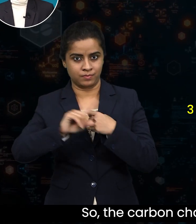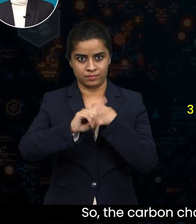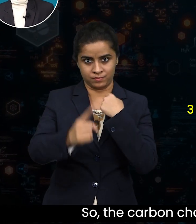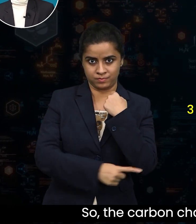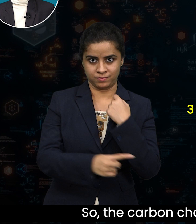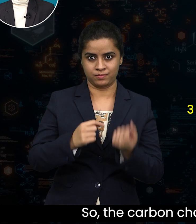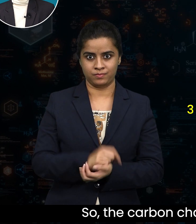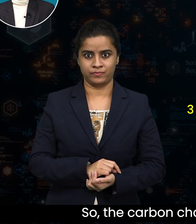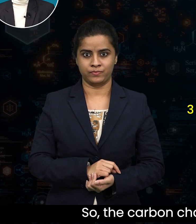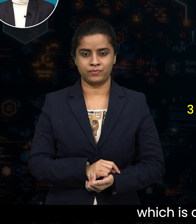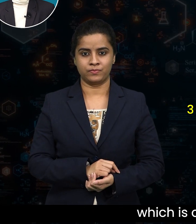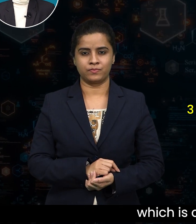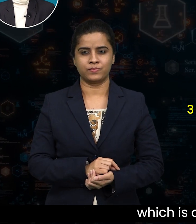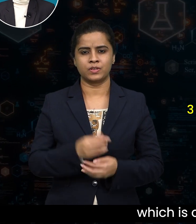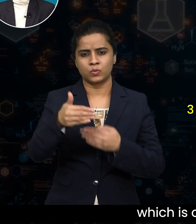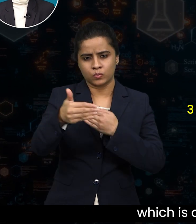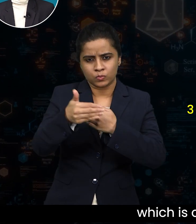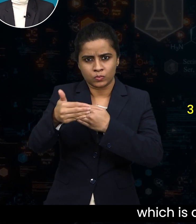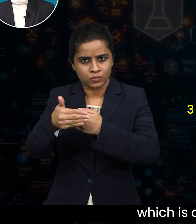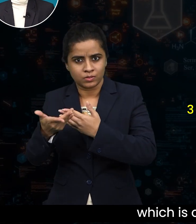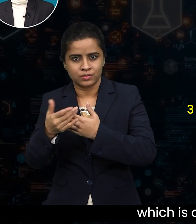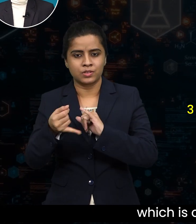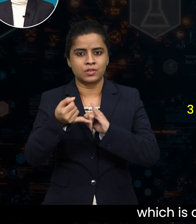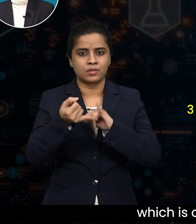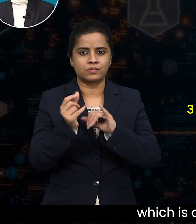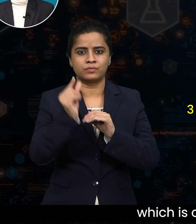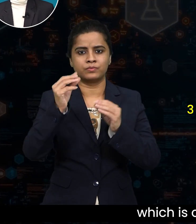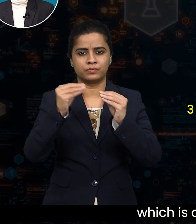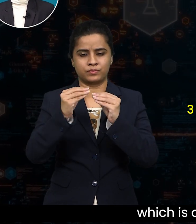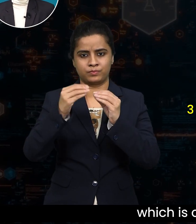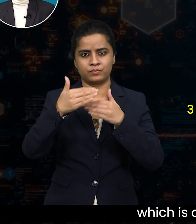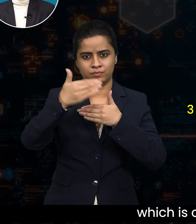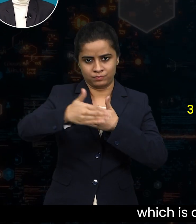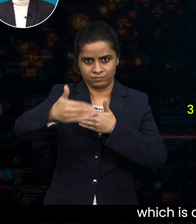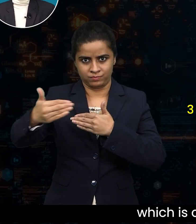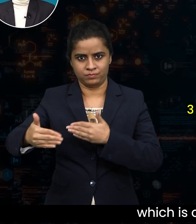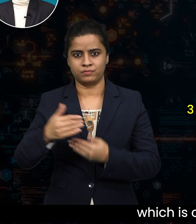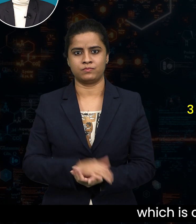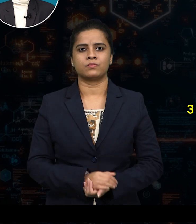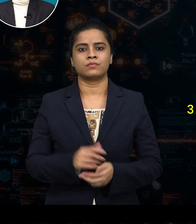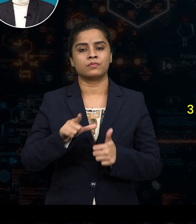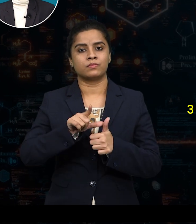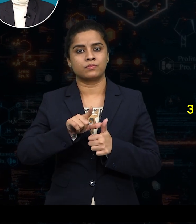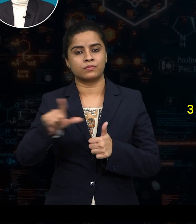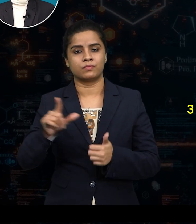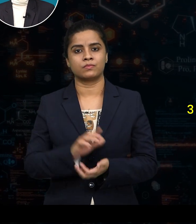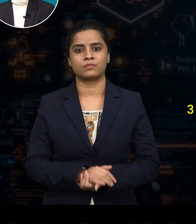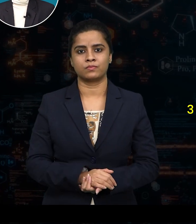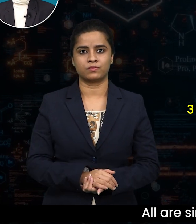end, which is closest to substituent. Step